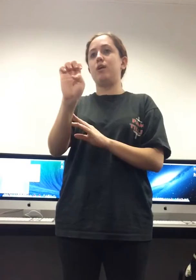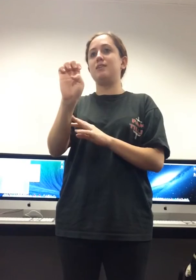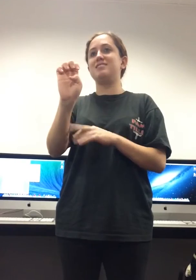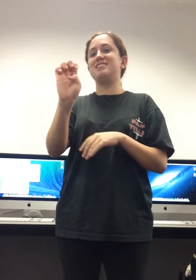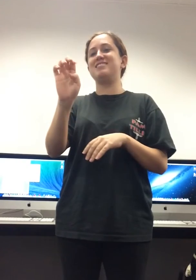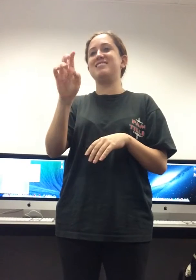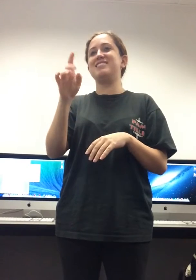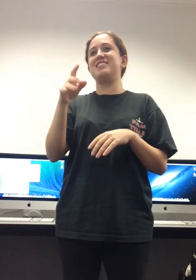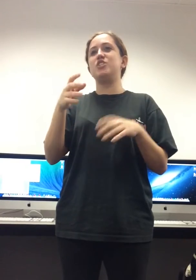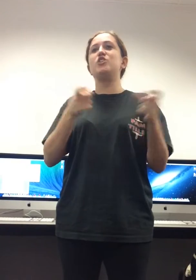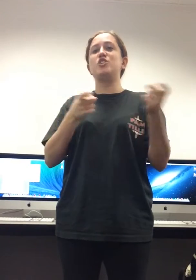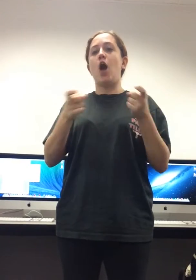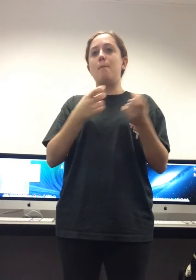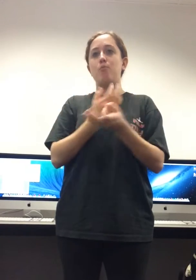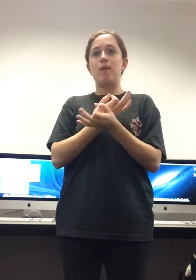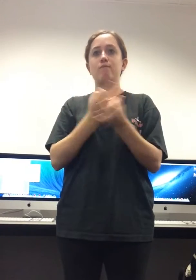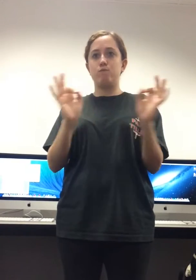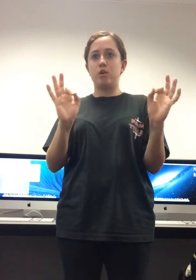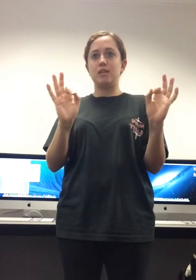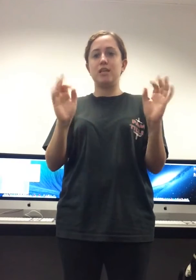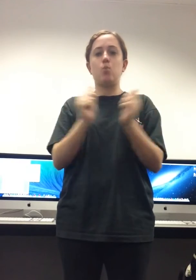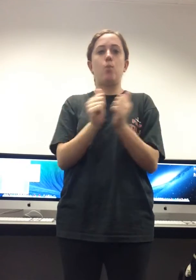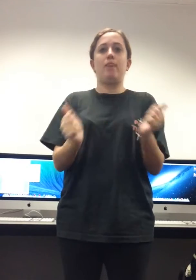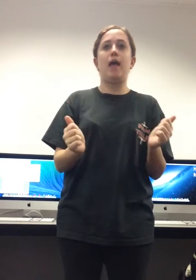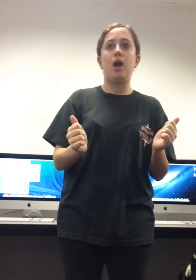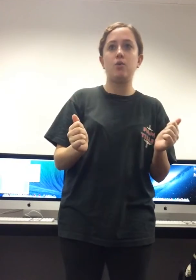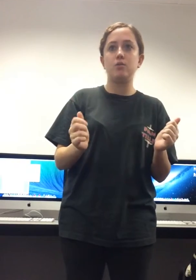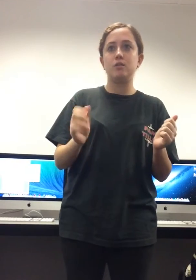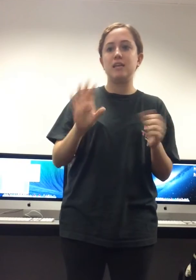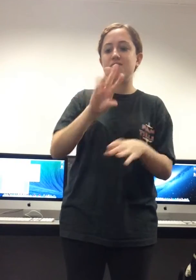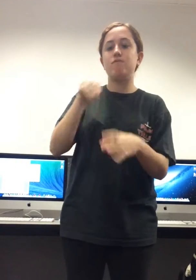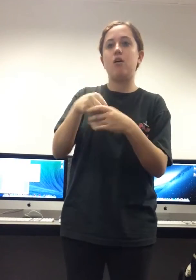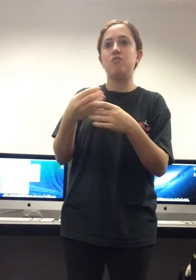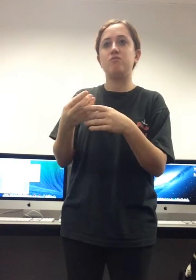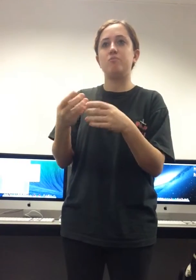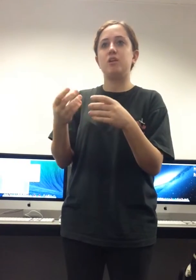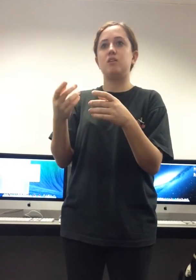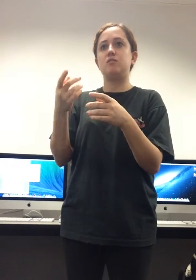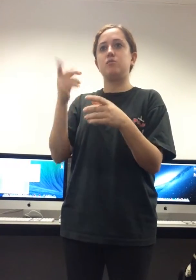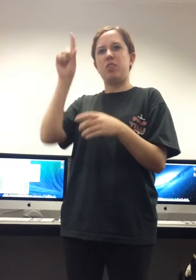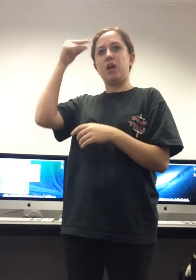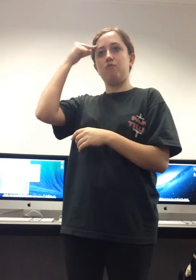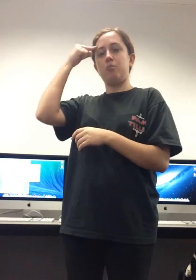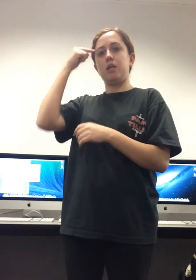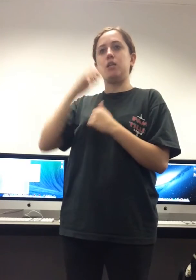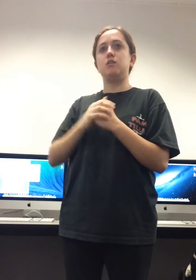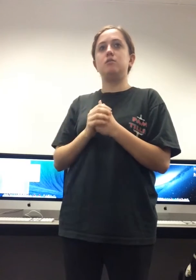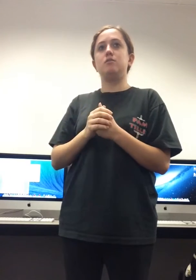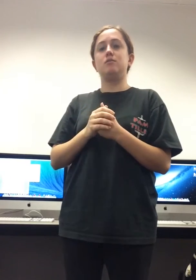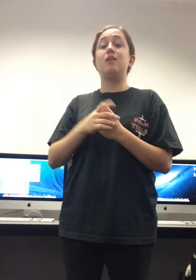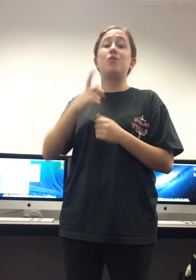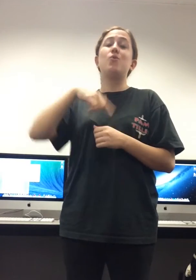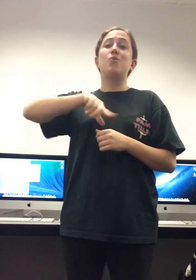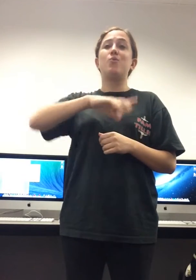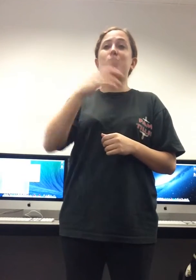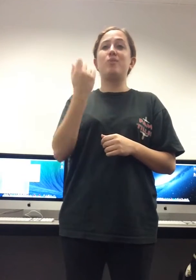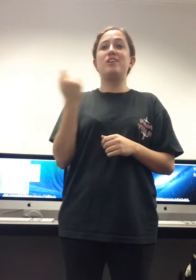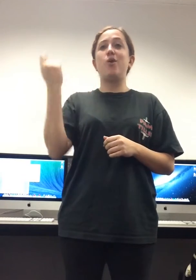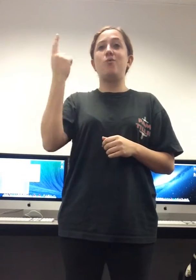without any type of intervention from government. Now we know that that doesn't exist in its pure form, and there's always